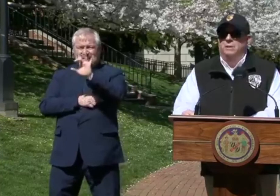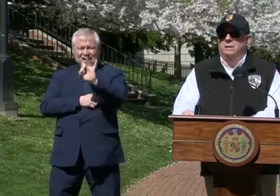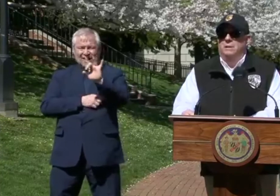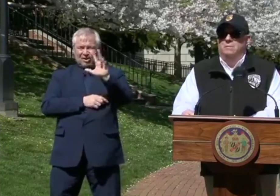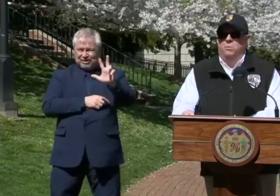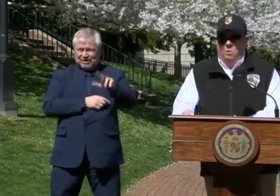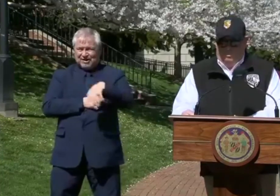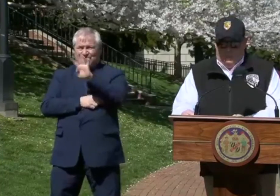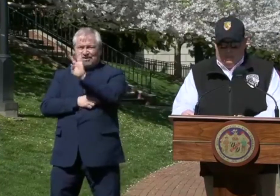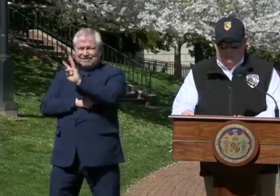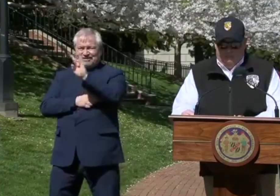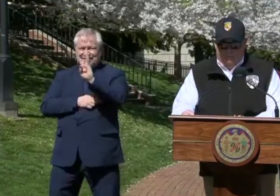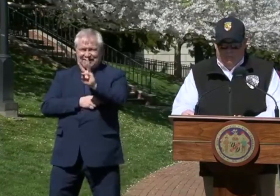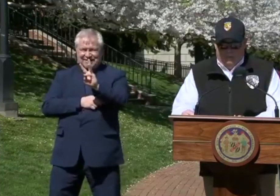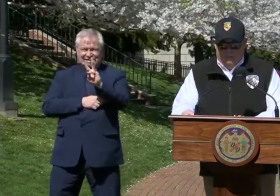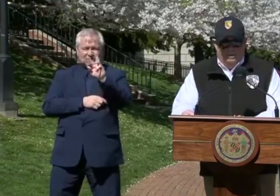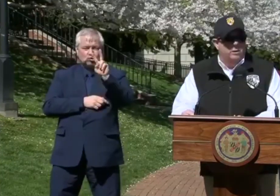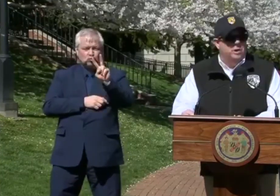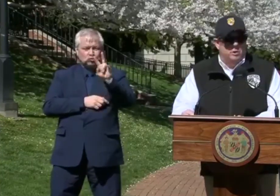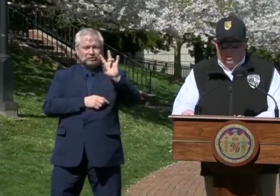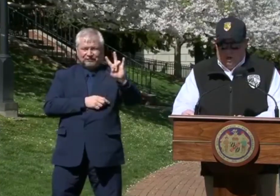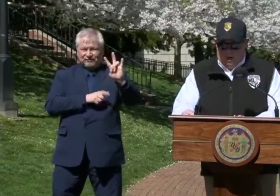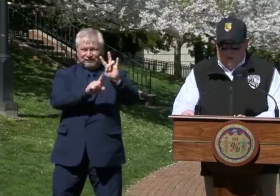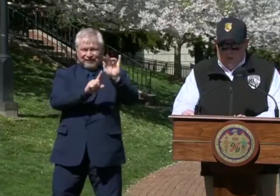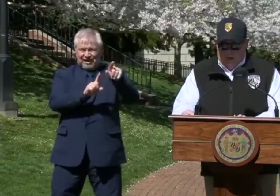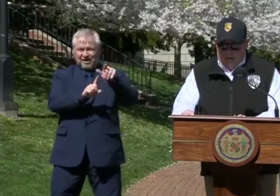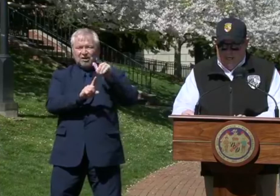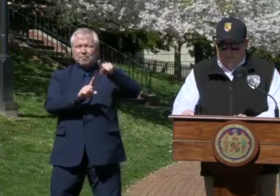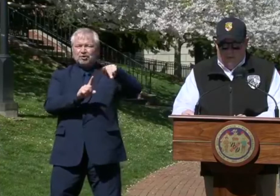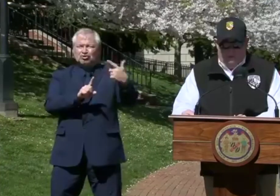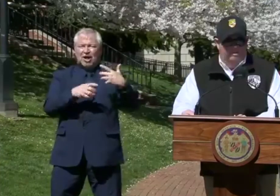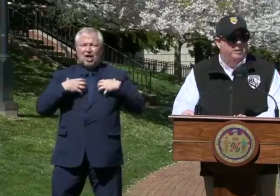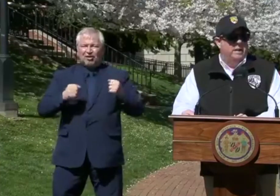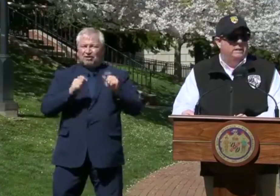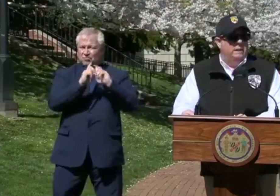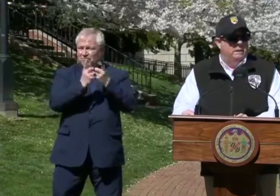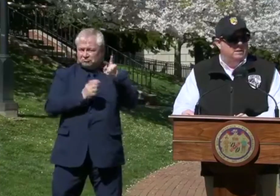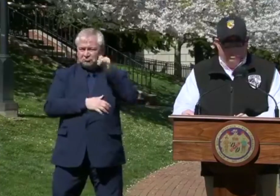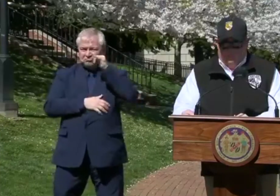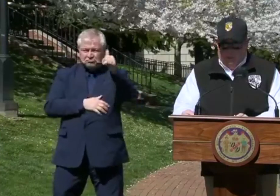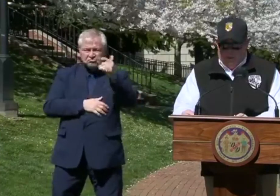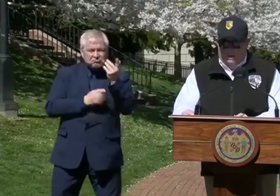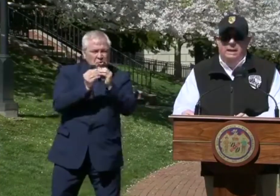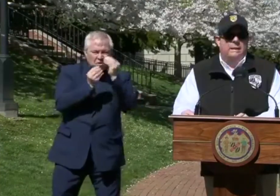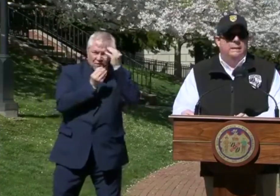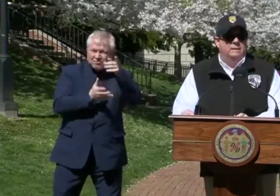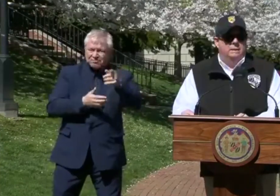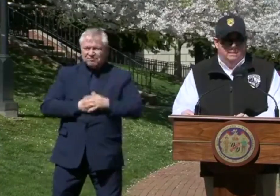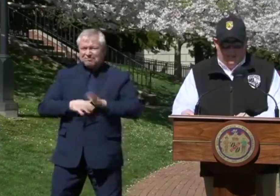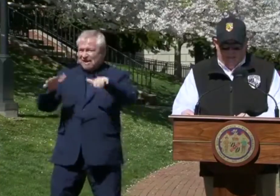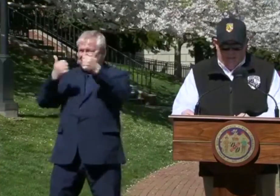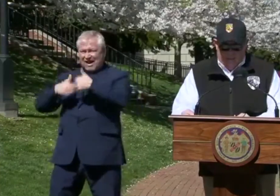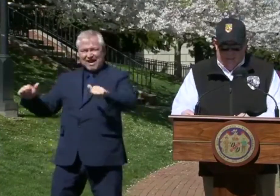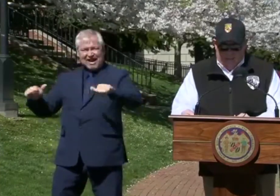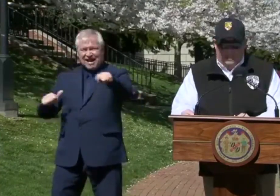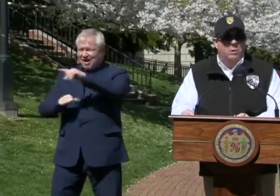301-883-6627 for more information. There is no charge at any of these COVID-19 assessment, screening, and testing